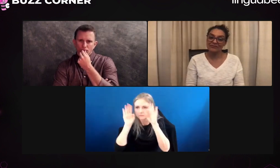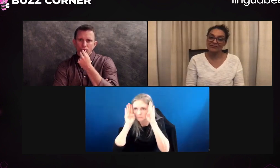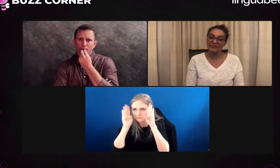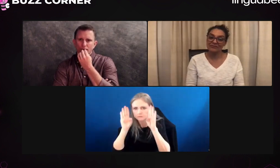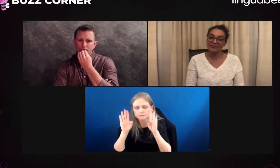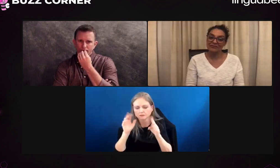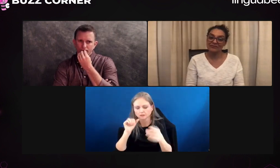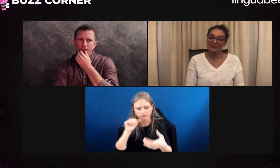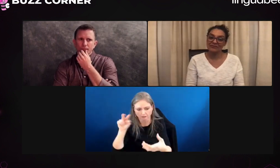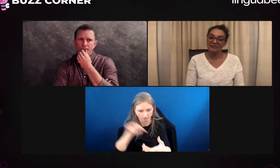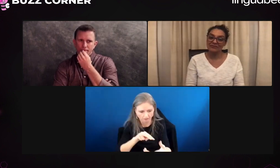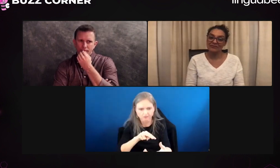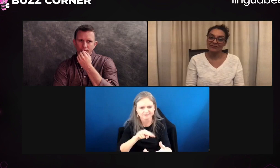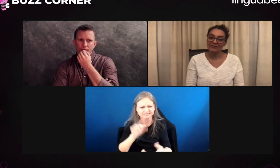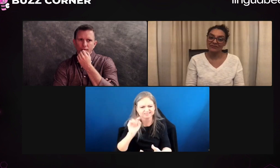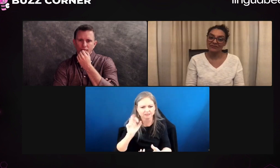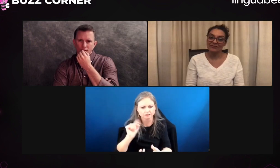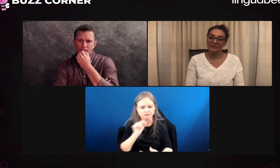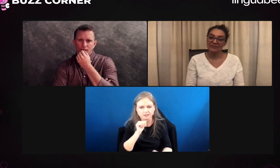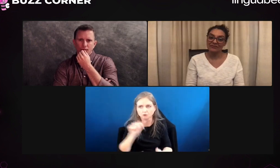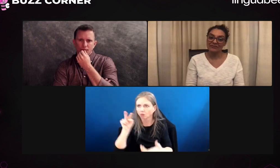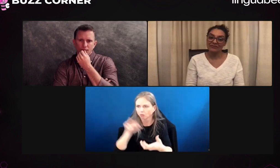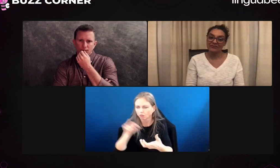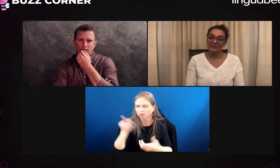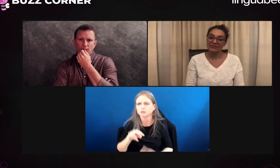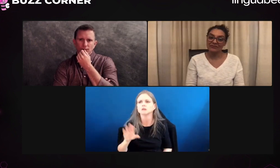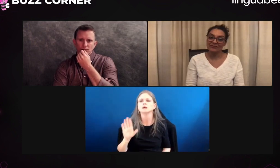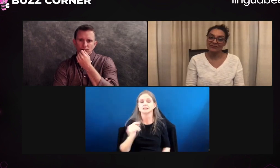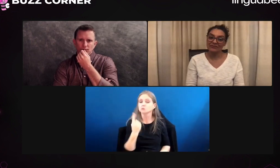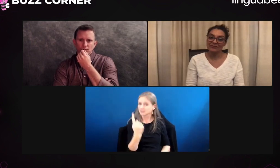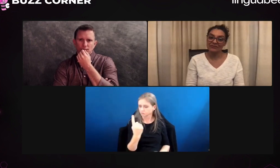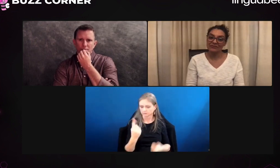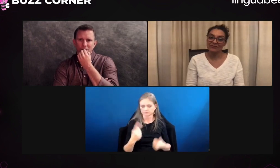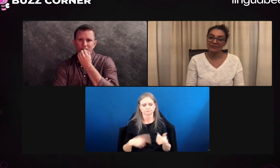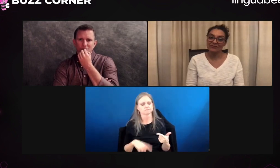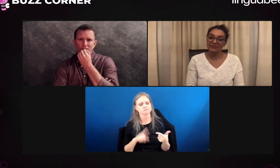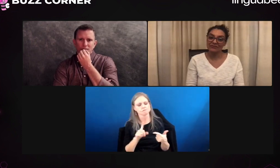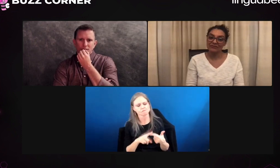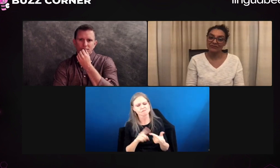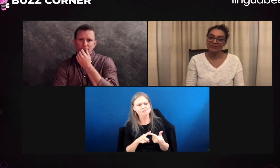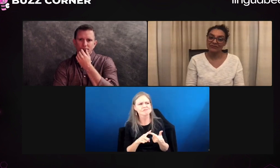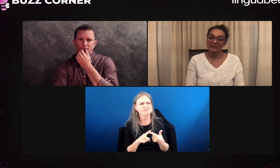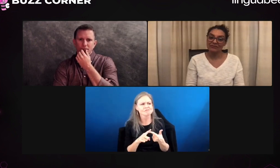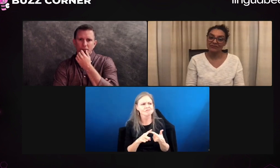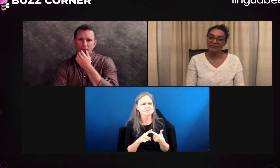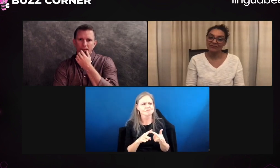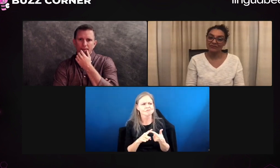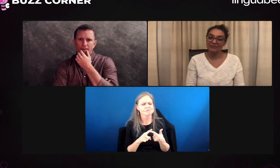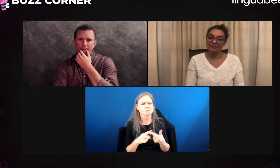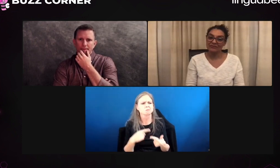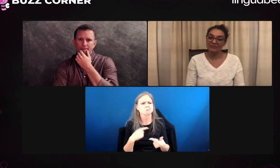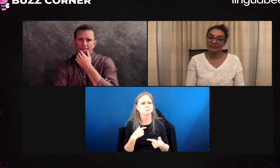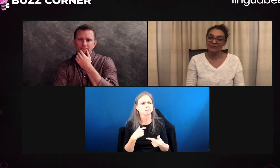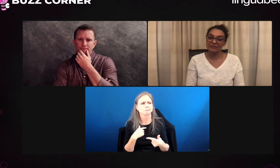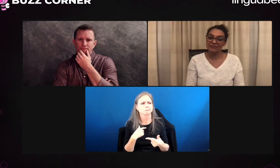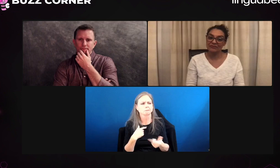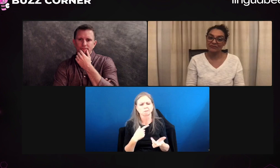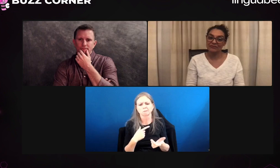live transcriptions apps, they're beneficial, but again, they're coming through the form of text.